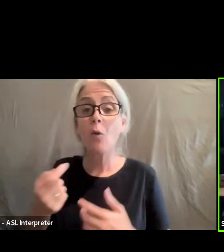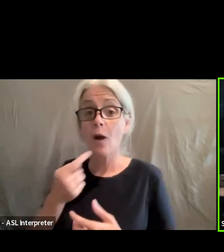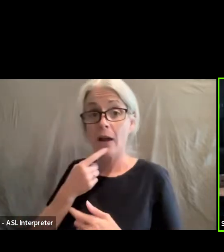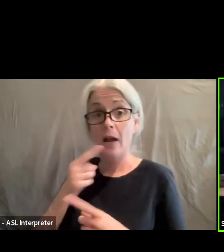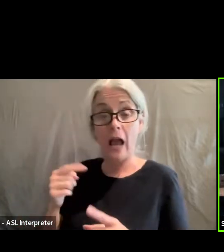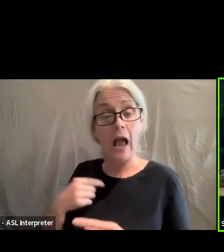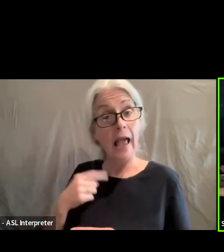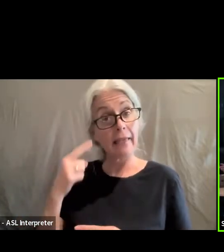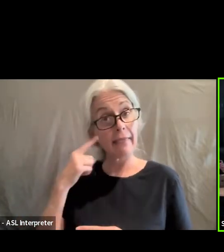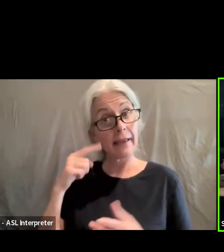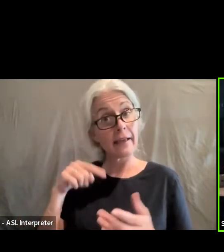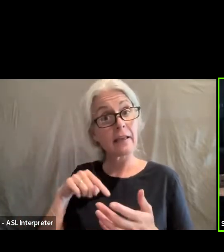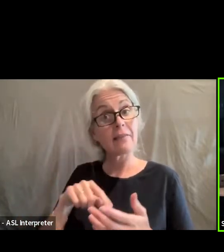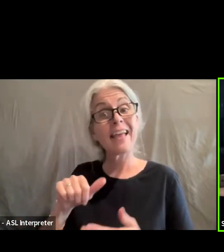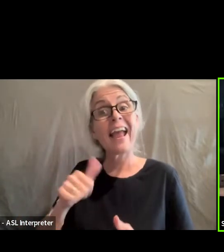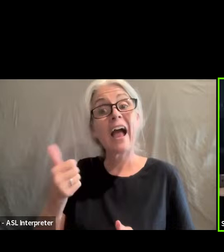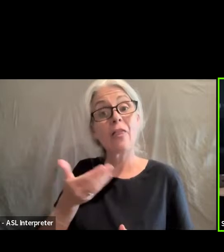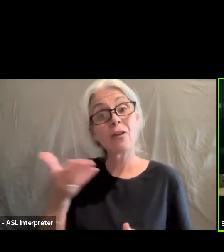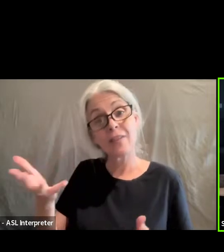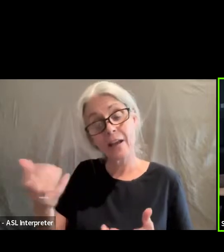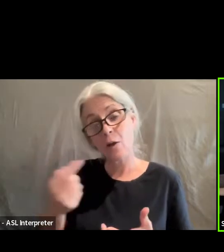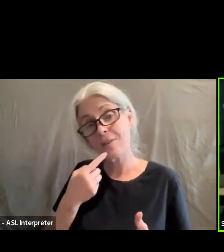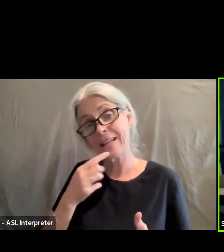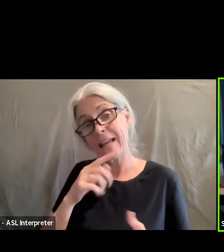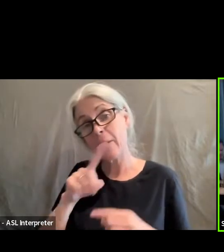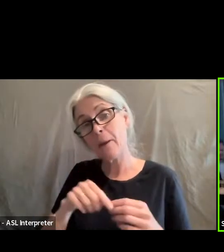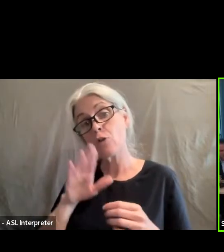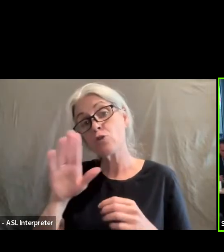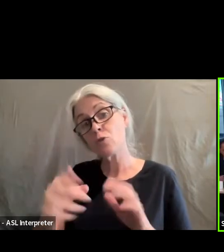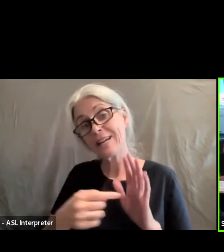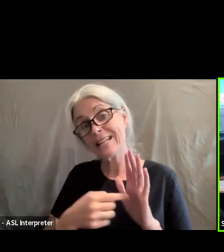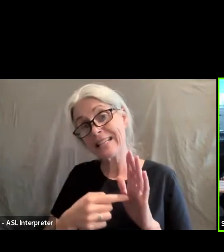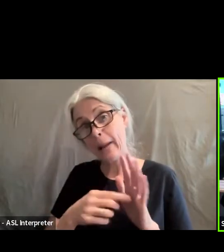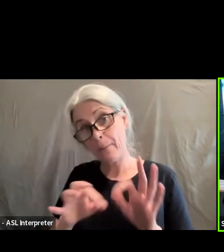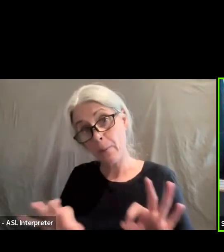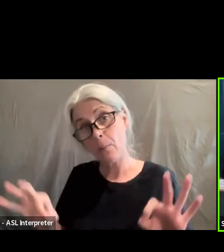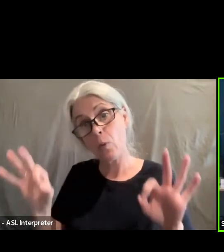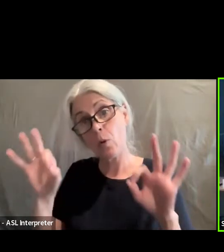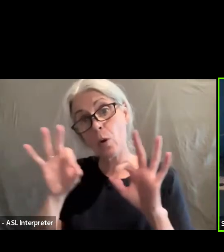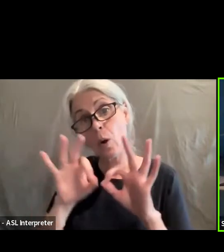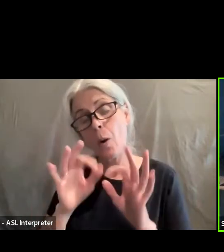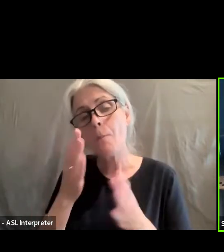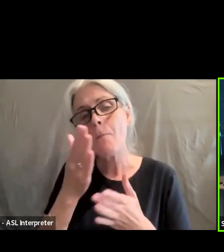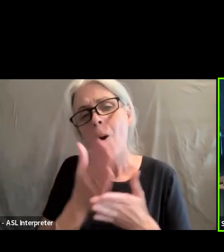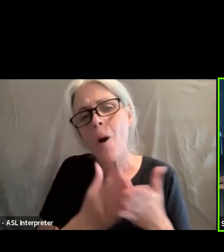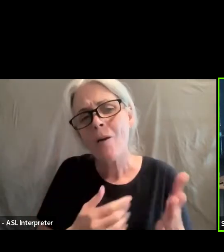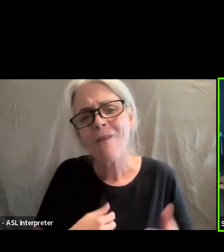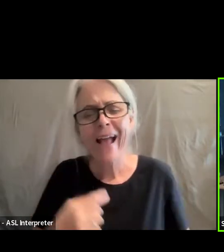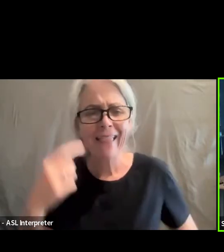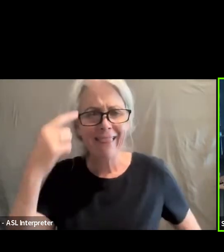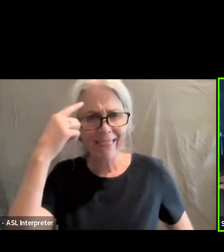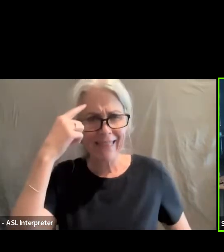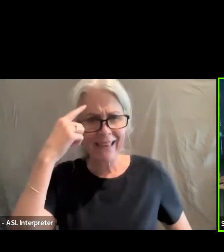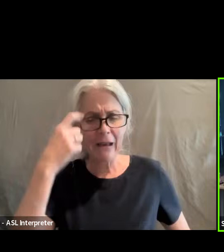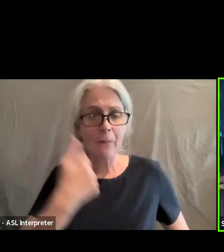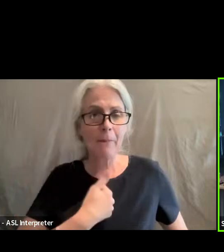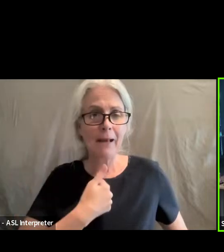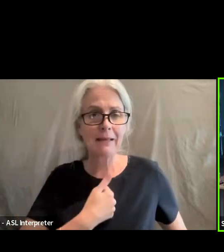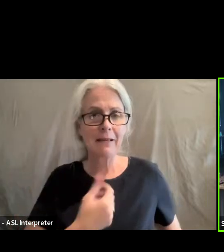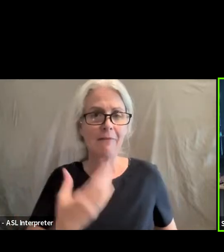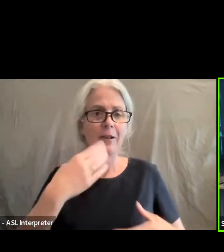think so the other thing I'll say about your example, because I think it's an important one, is that part of why I think a lot of, and myself included